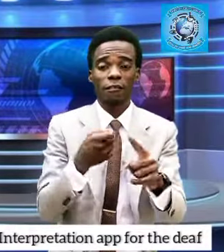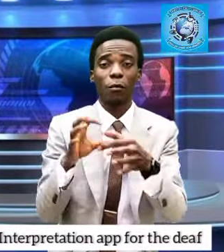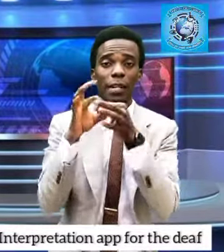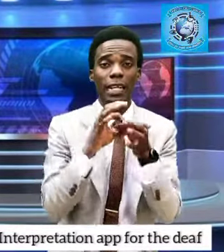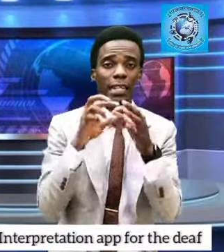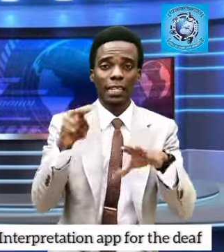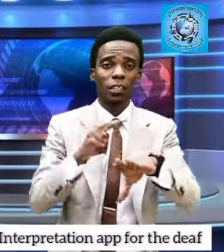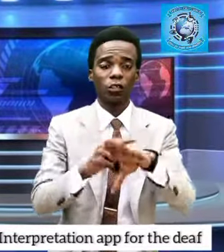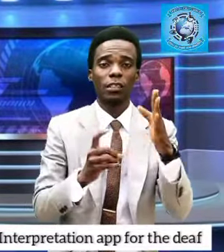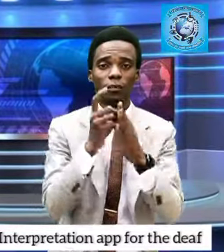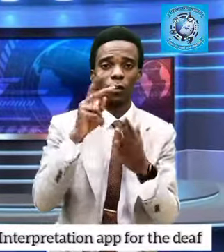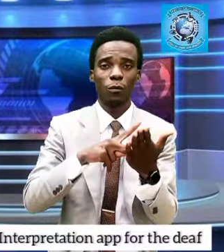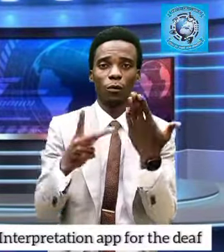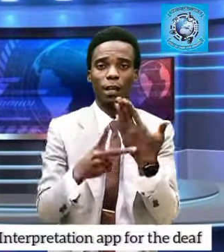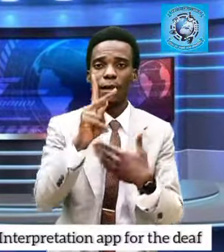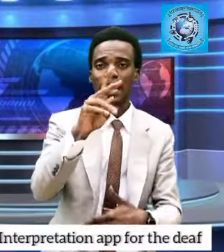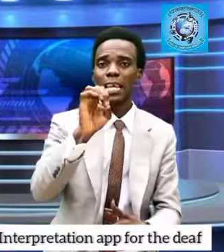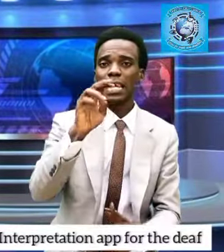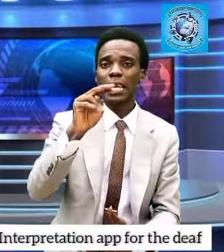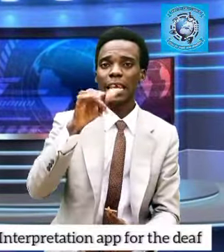Development Programs, Kenya,